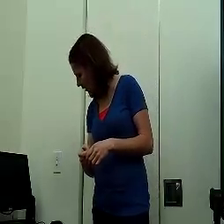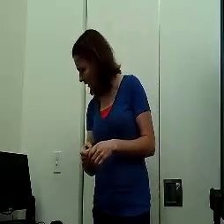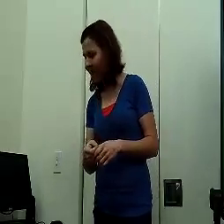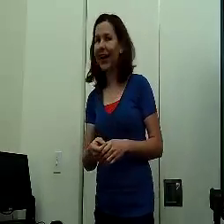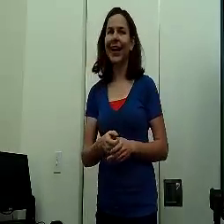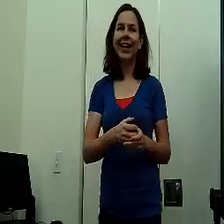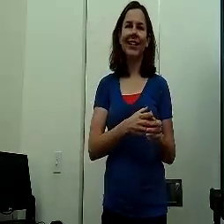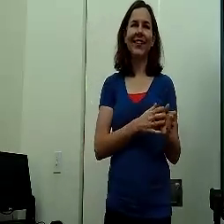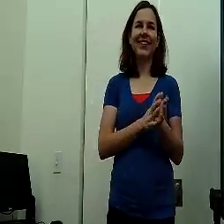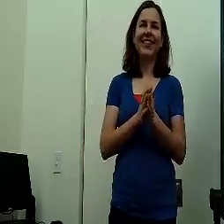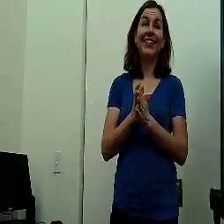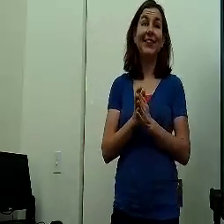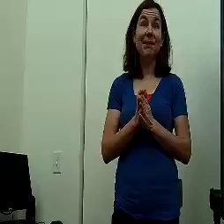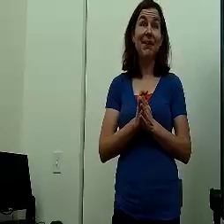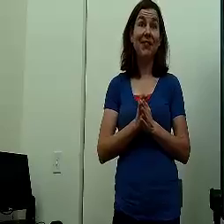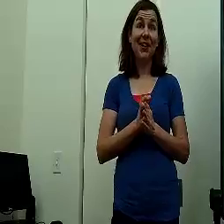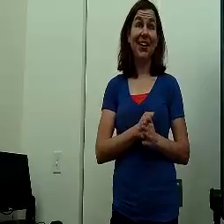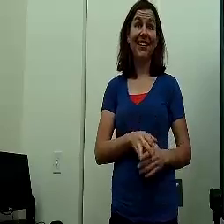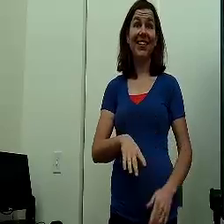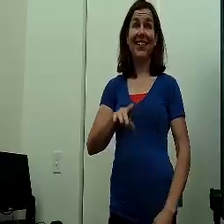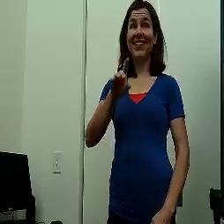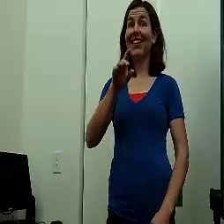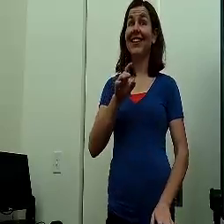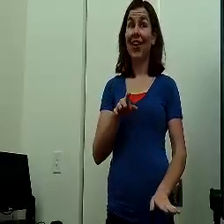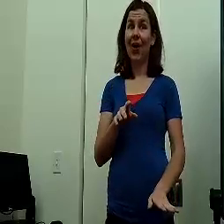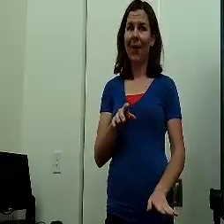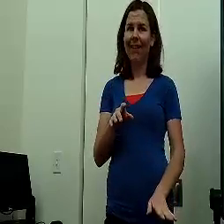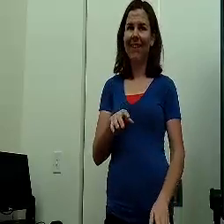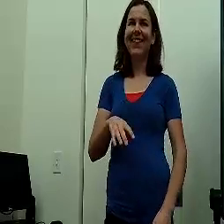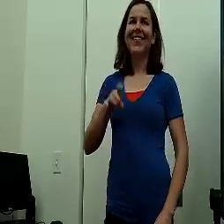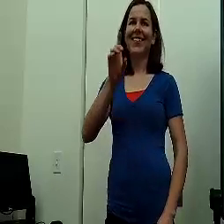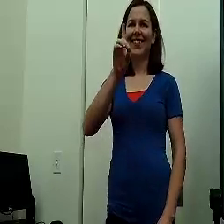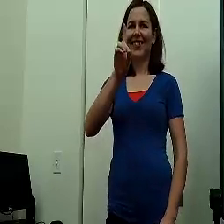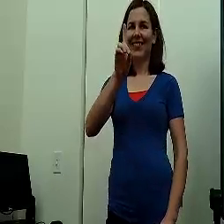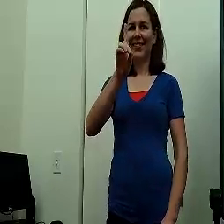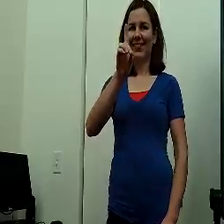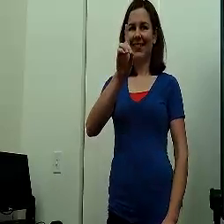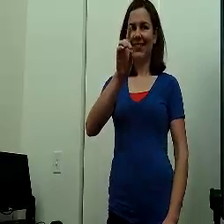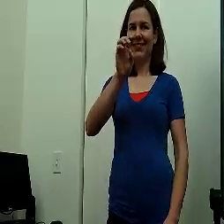All right. So here's a good descriptive word. It's a long one.